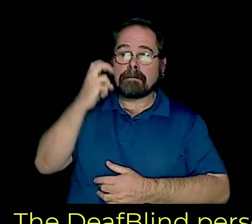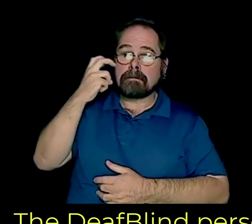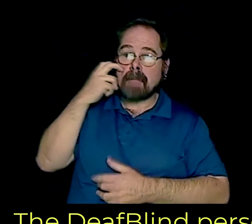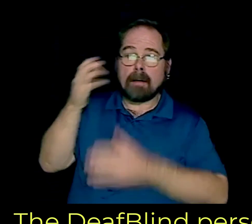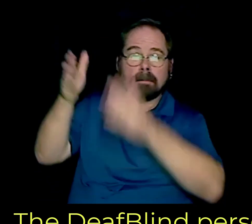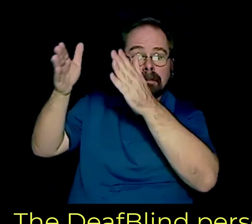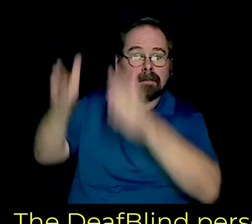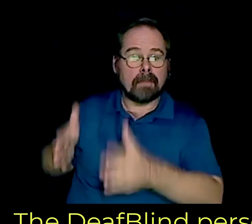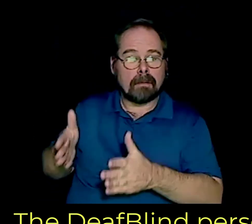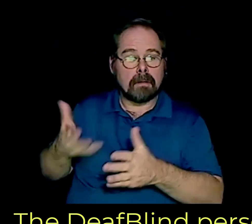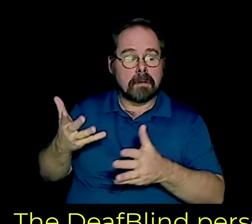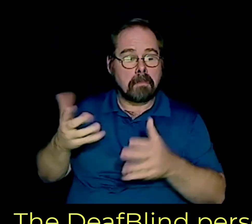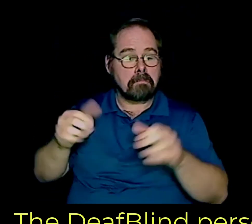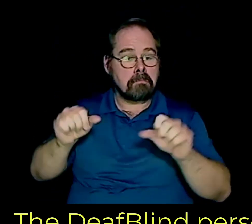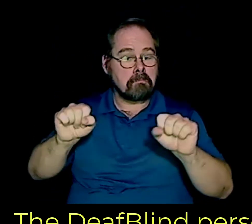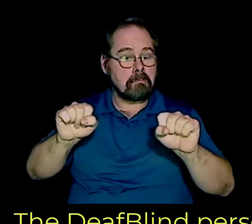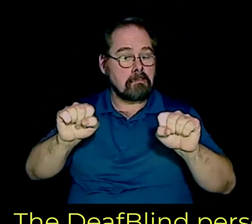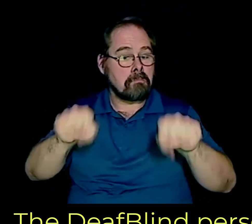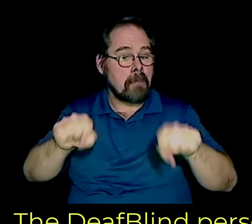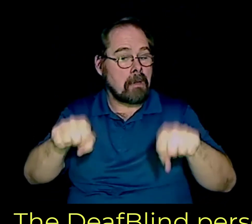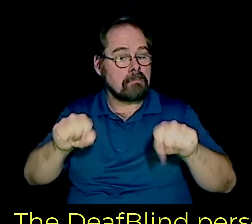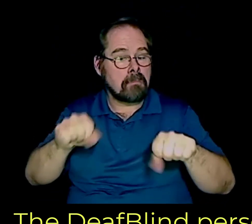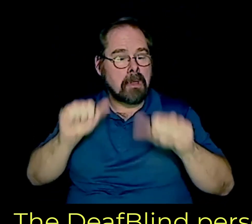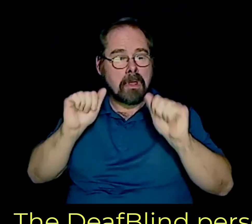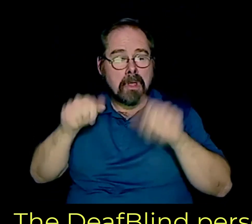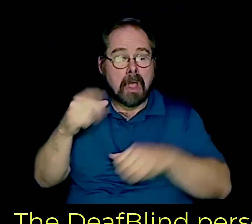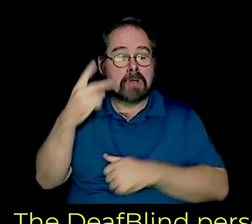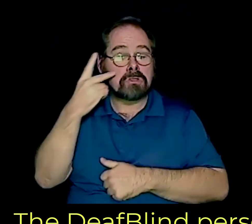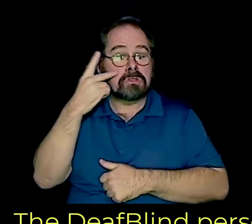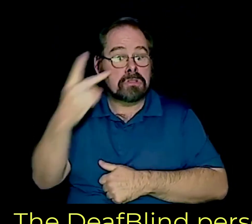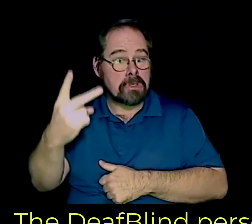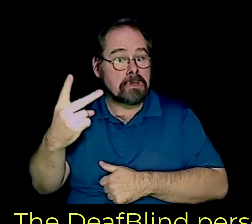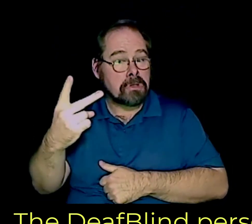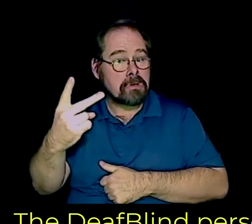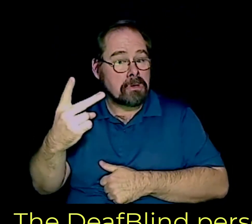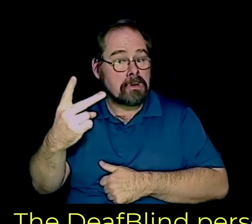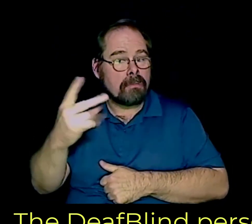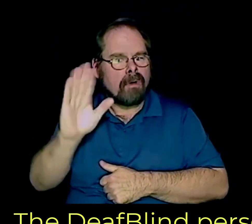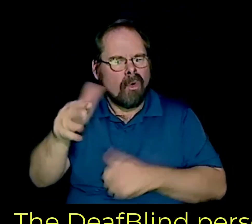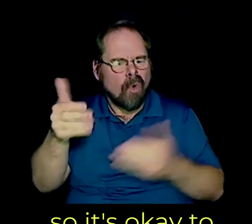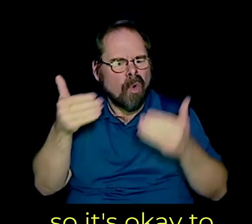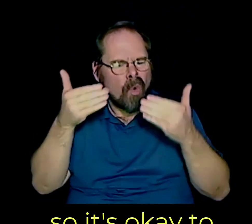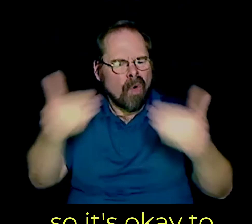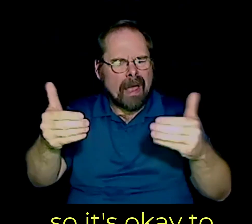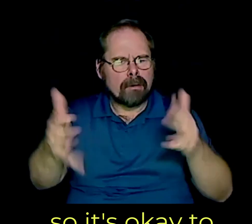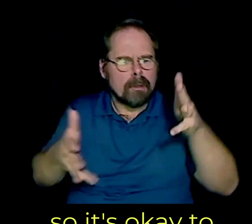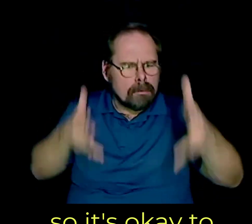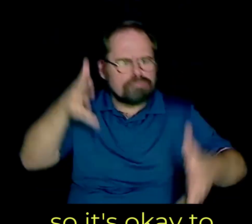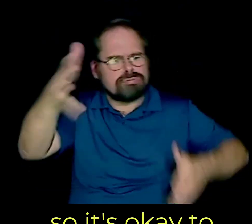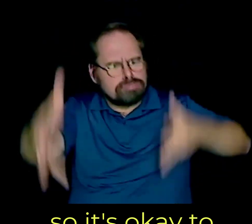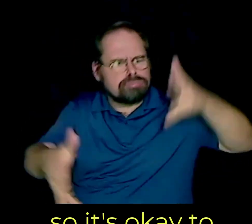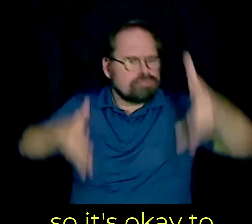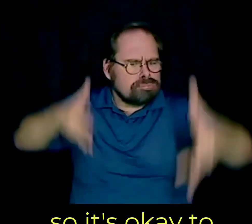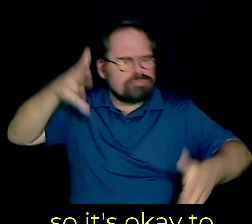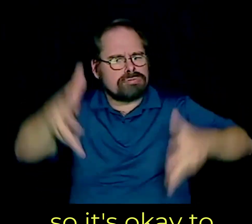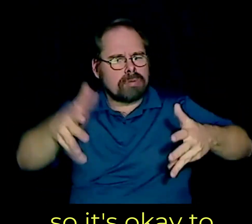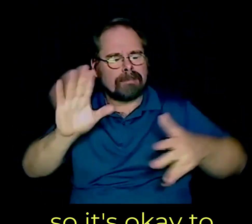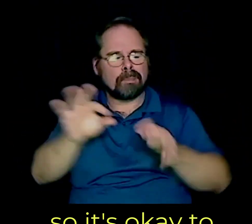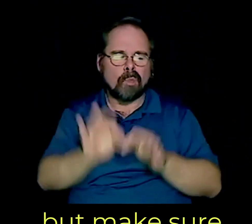The deafblind person may have some vision, so it's okay to use gesture,